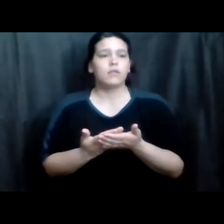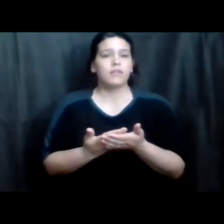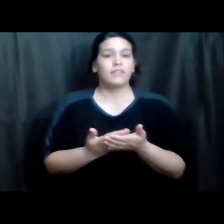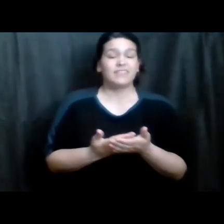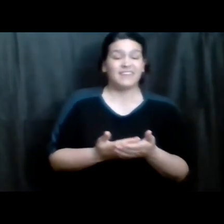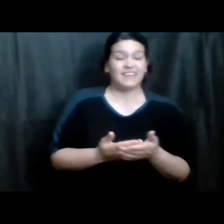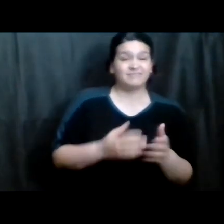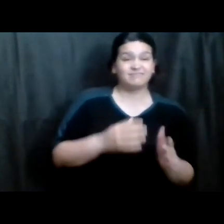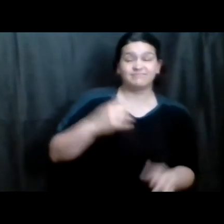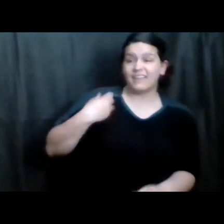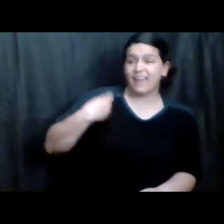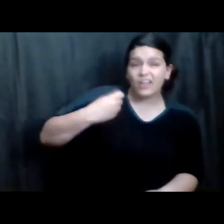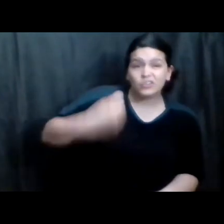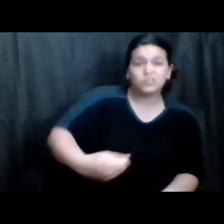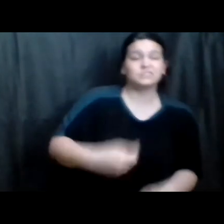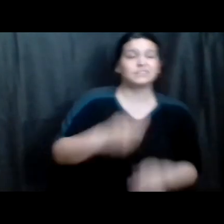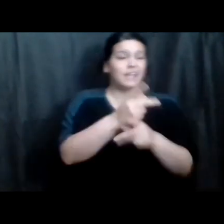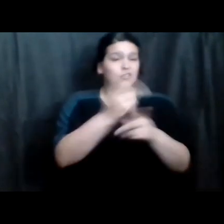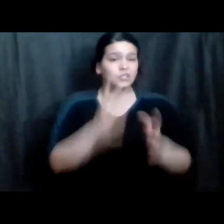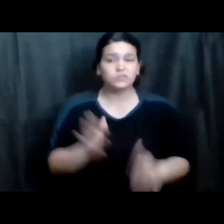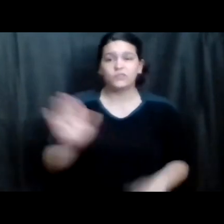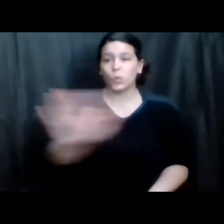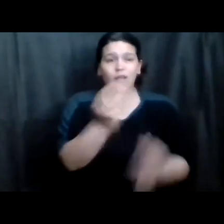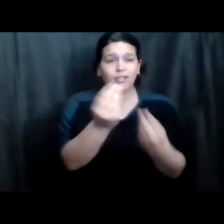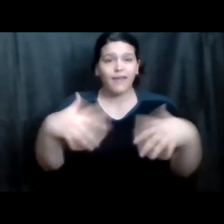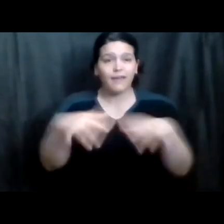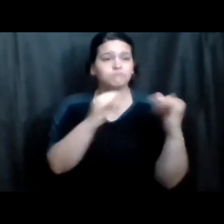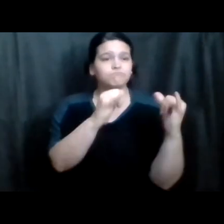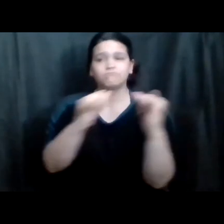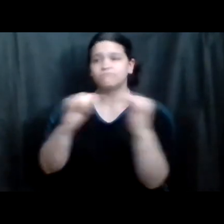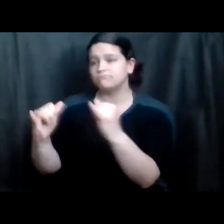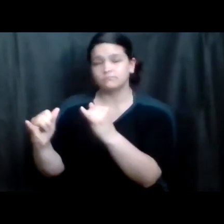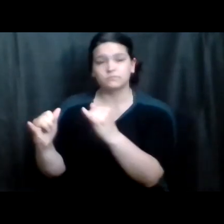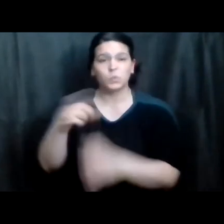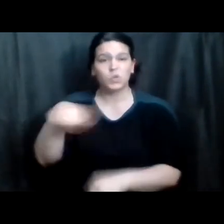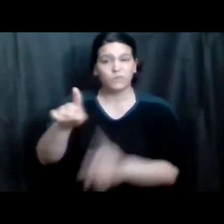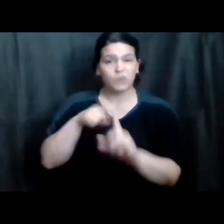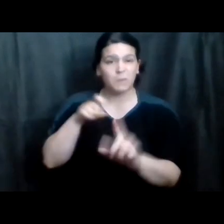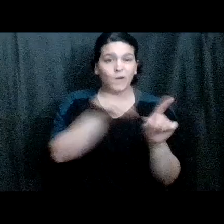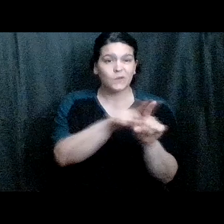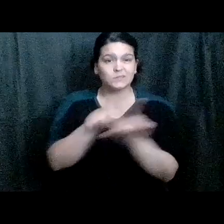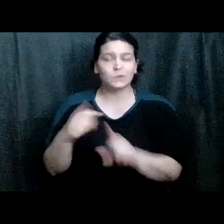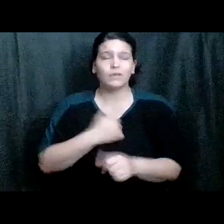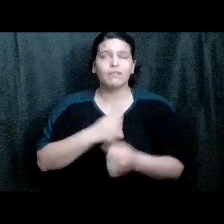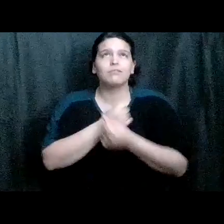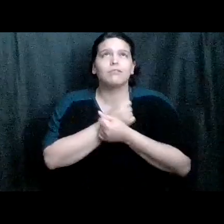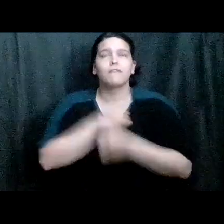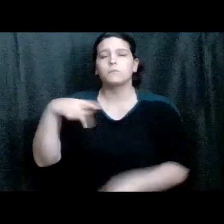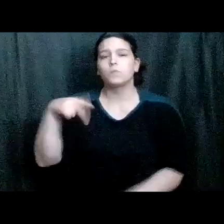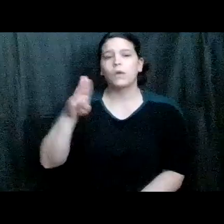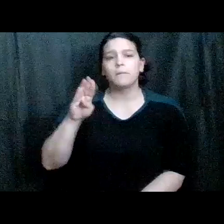land where you come from as well. And we love the Pueblos here in the New Mexico